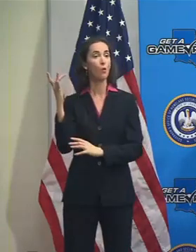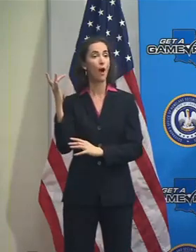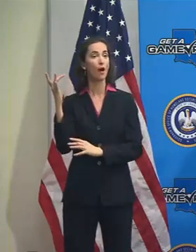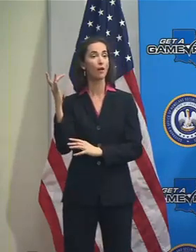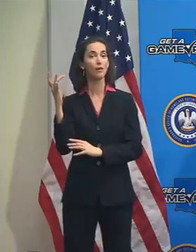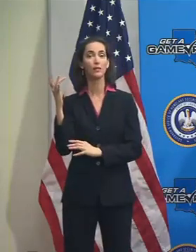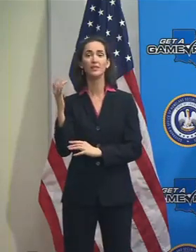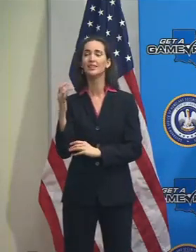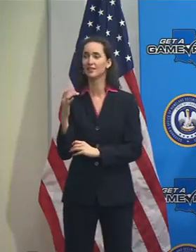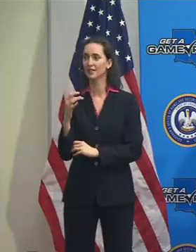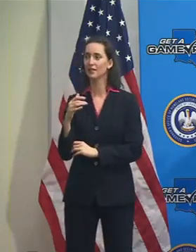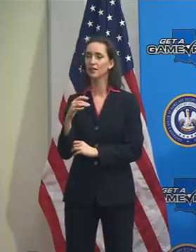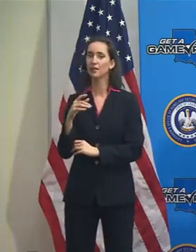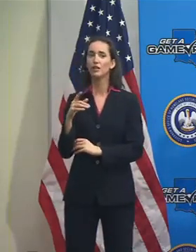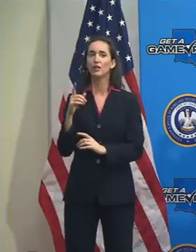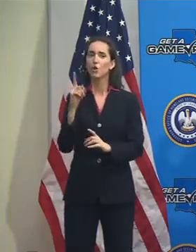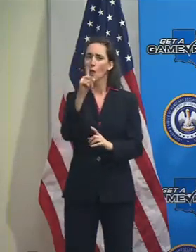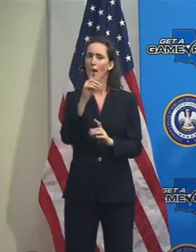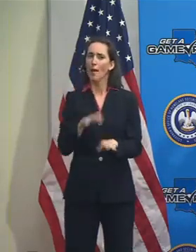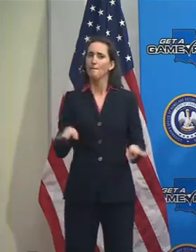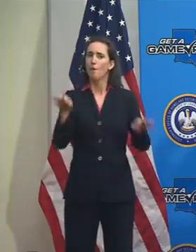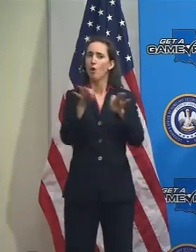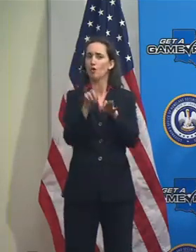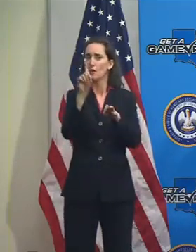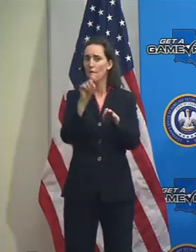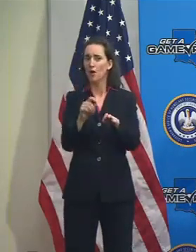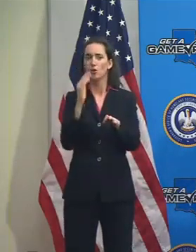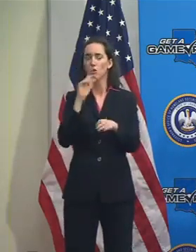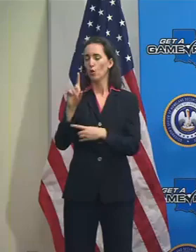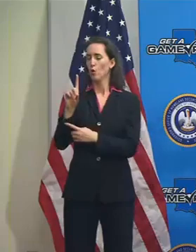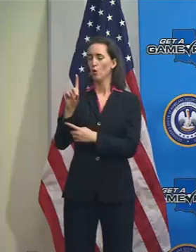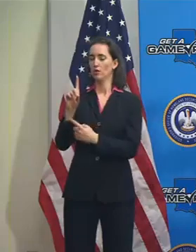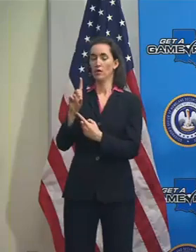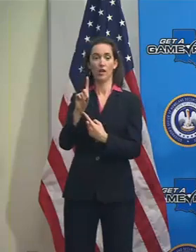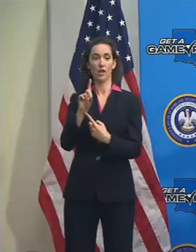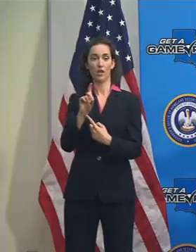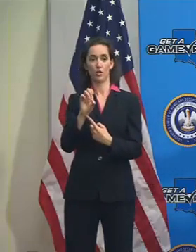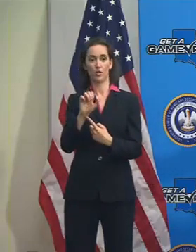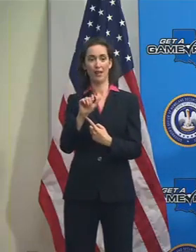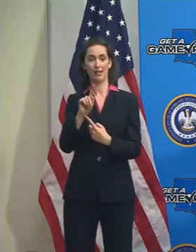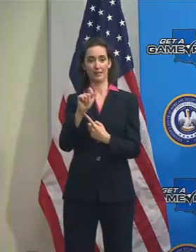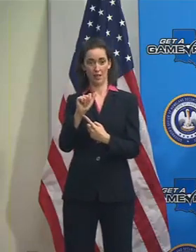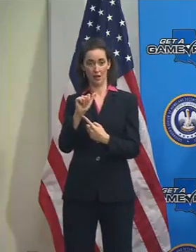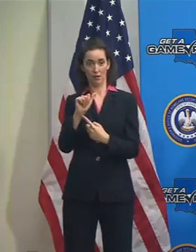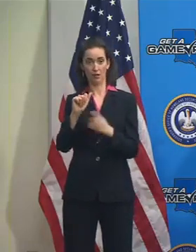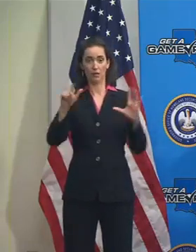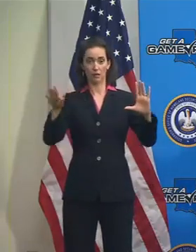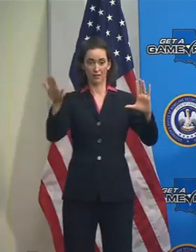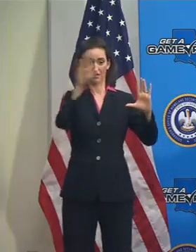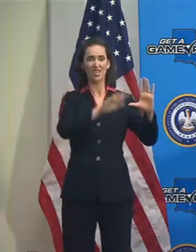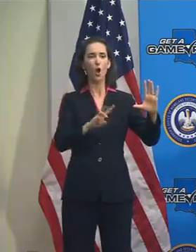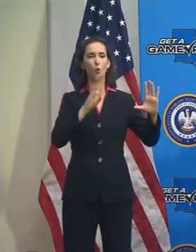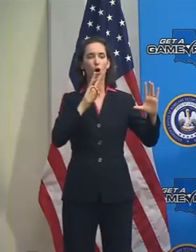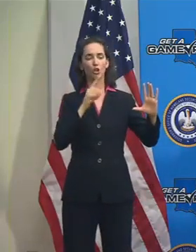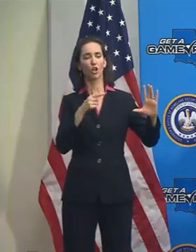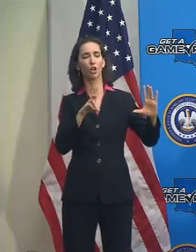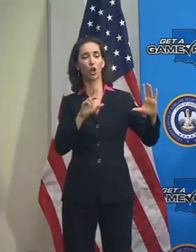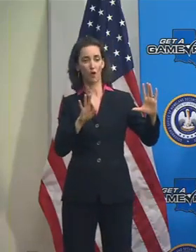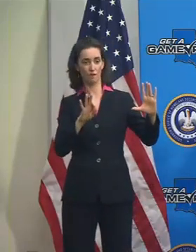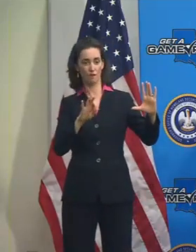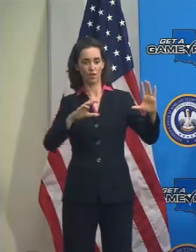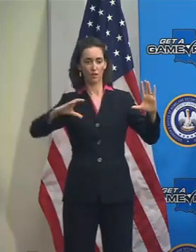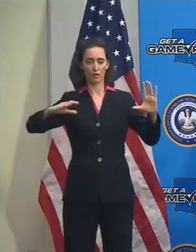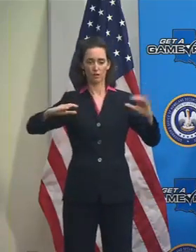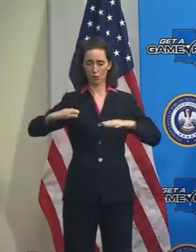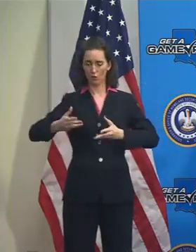the key things we have to figure out is what is Hurricane Delta going to do as it enters the Gulf and comes off the land of the Yucatan